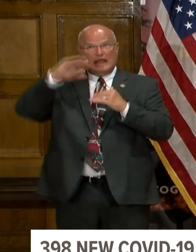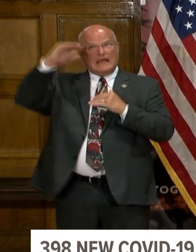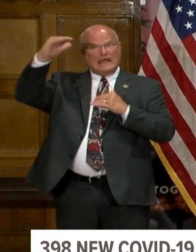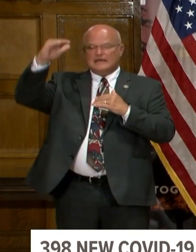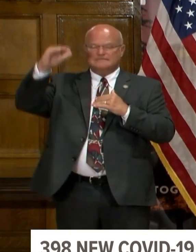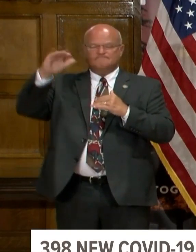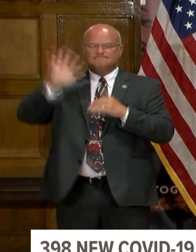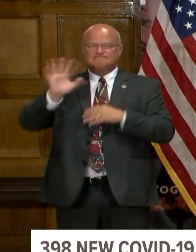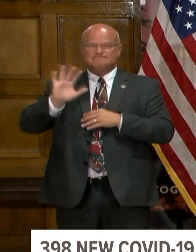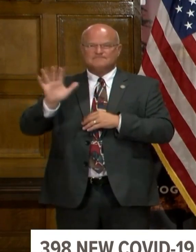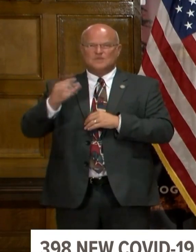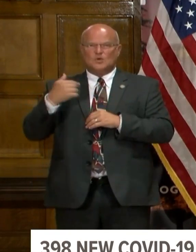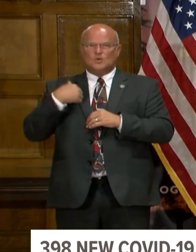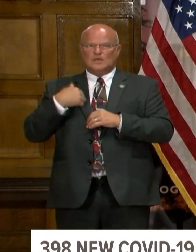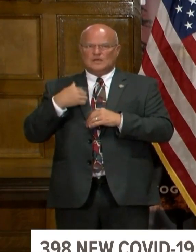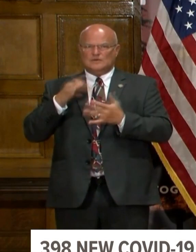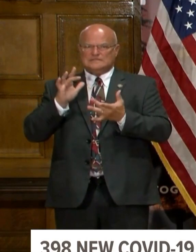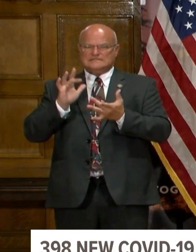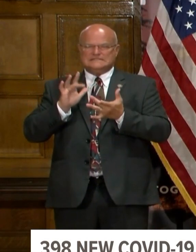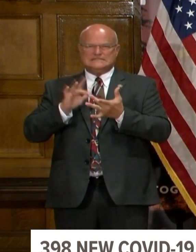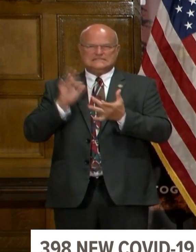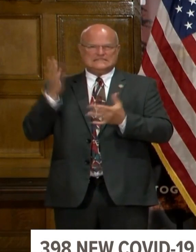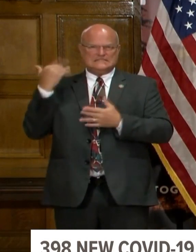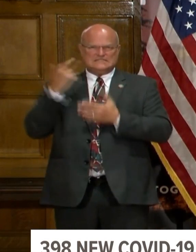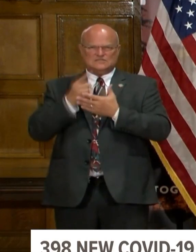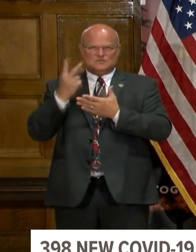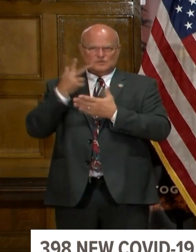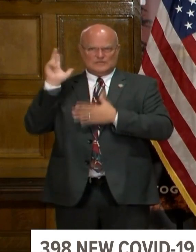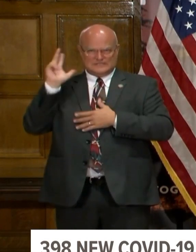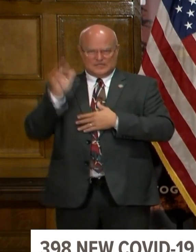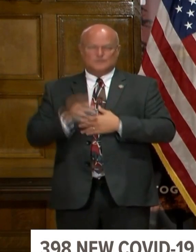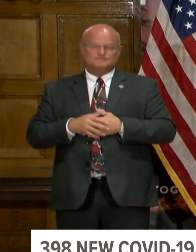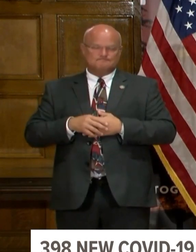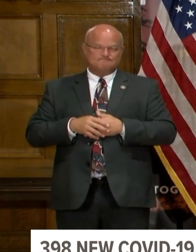which we were tinkering with, it seems, a couple weeks ago.